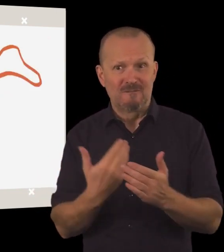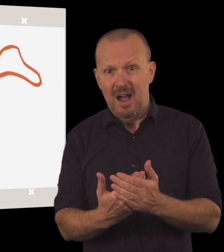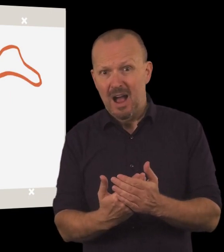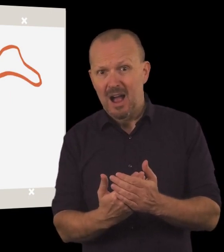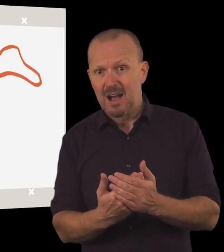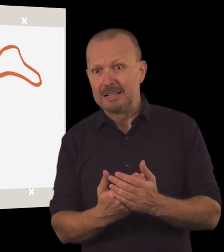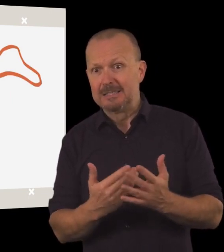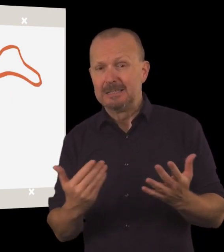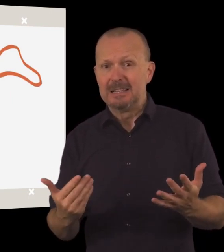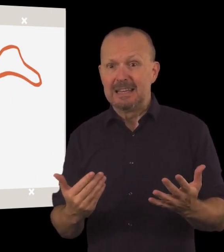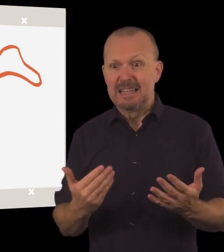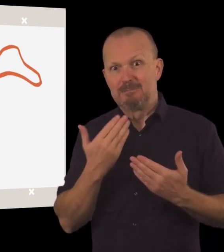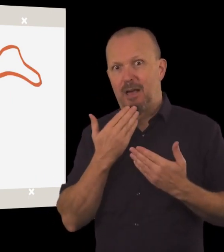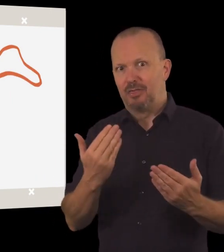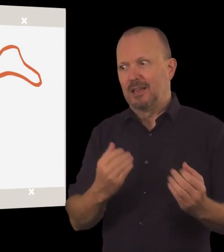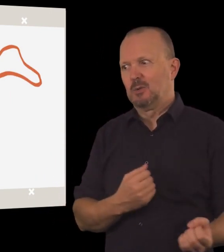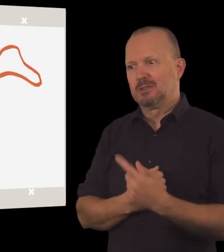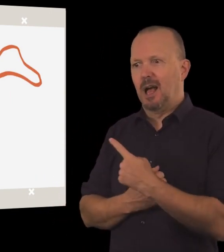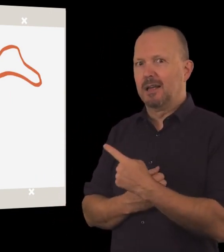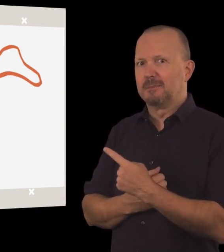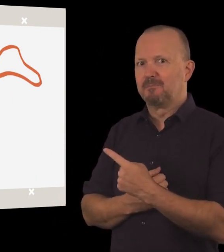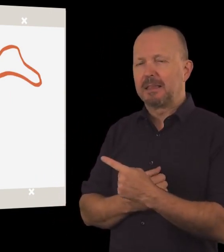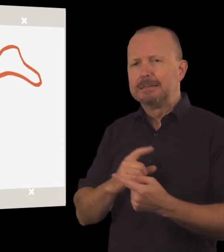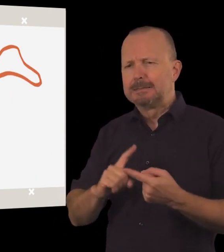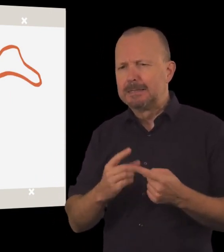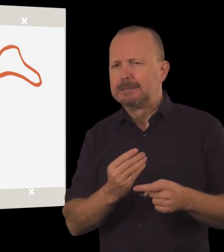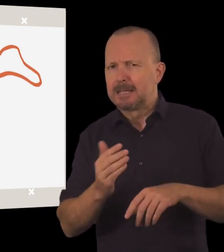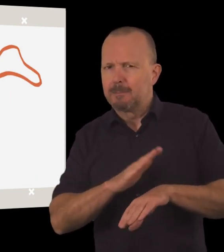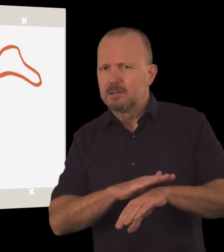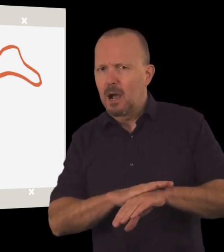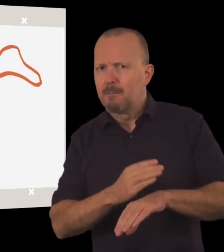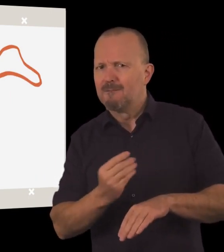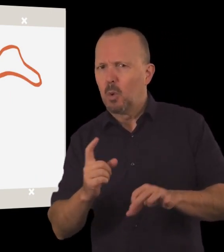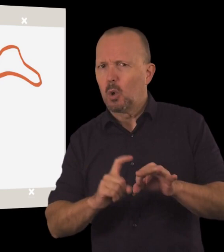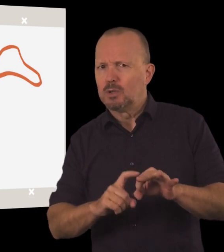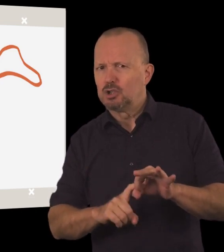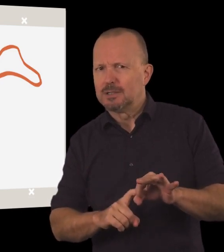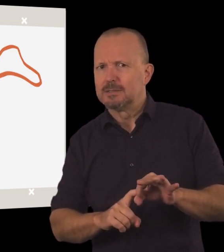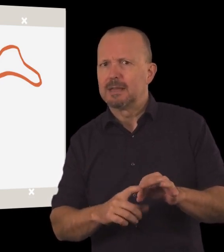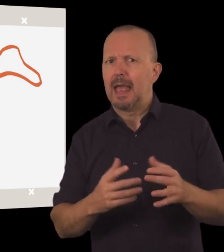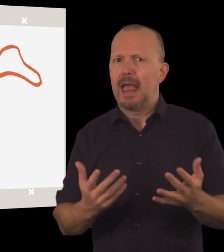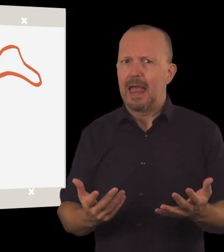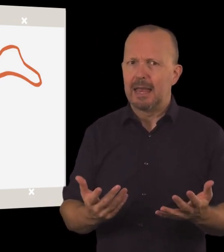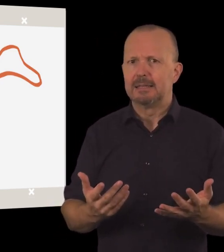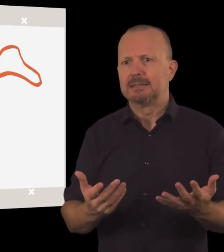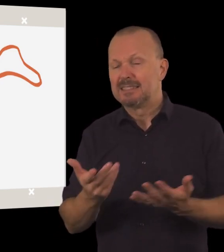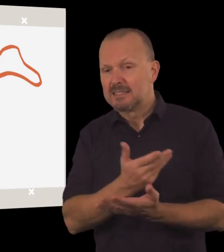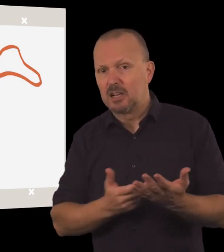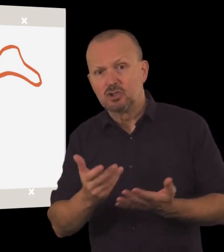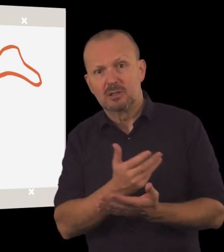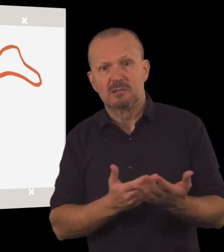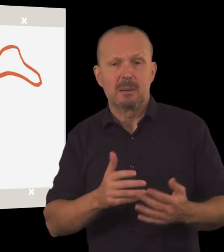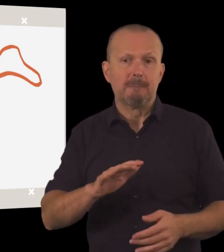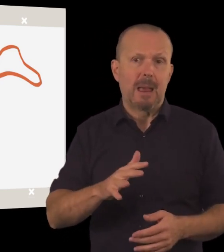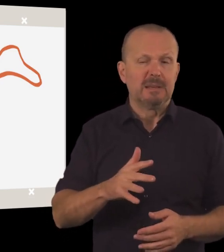this talk, but yeah, that is kind of all I have written down on my piece of paper. I didn't really plan